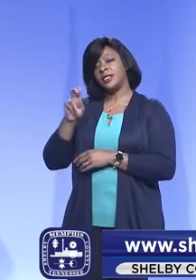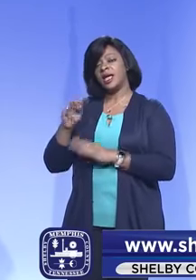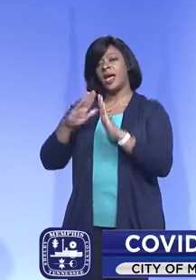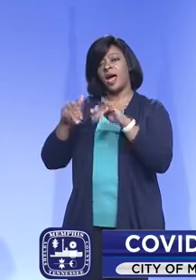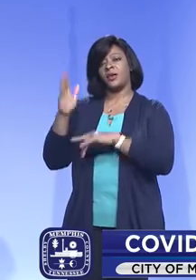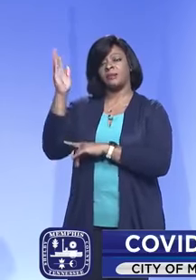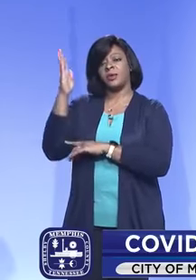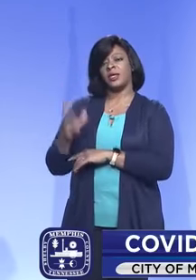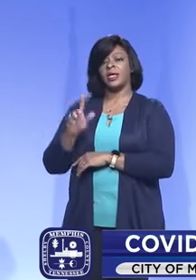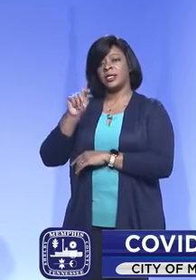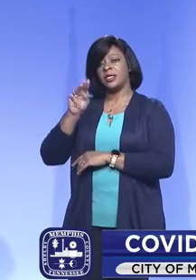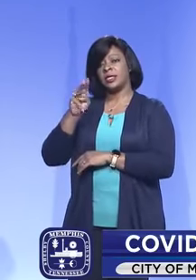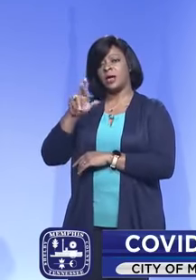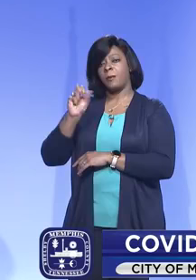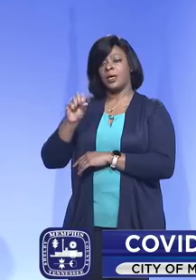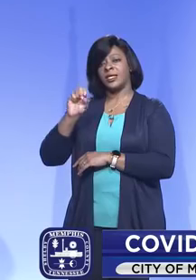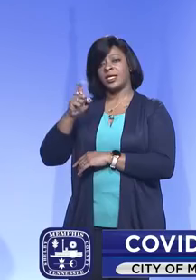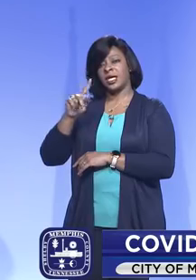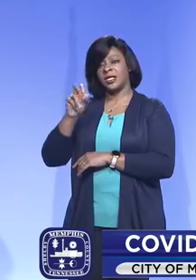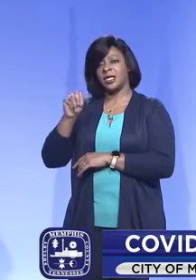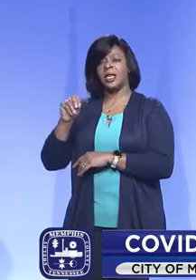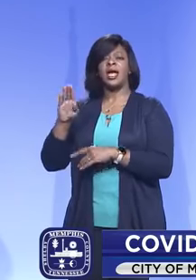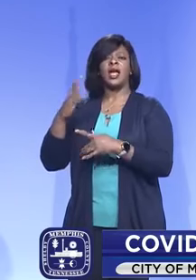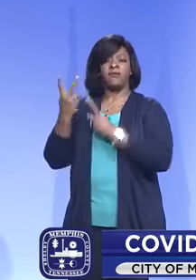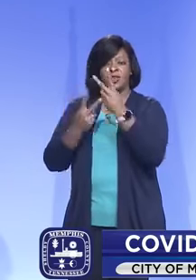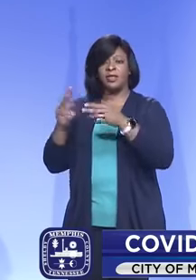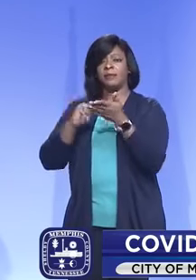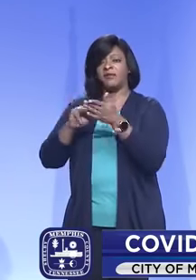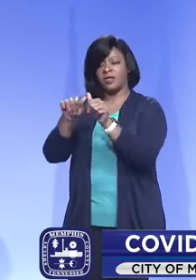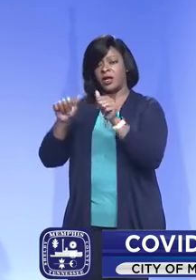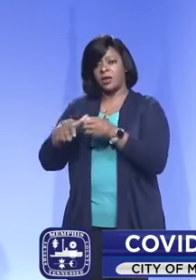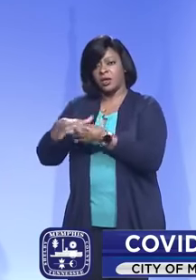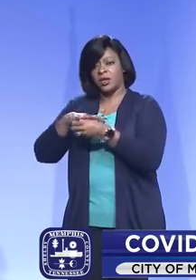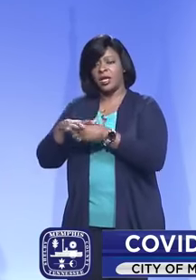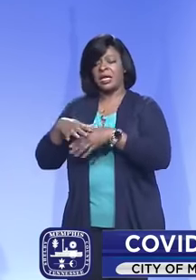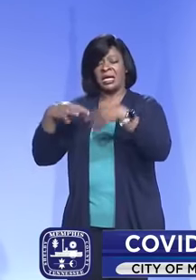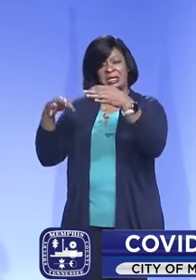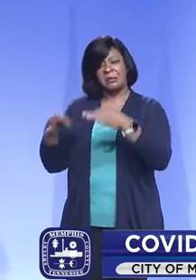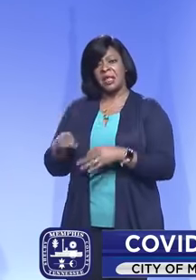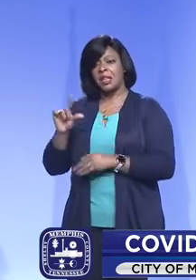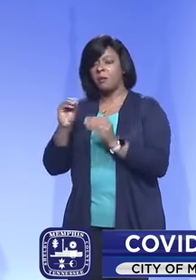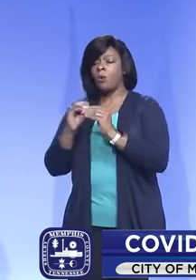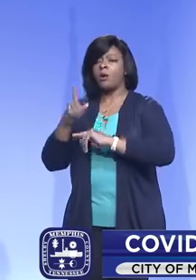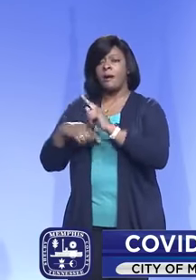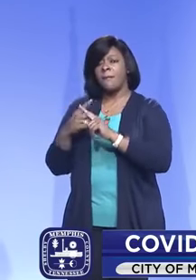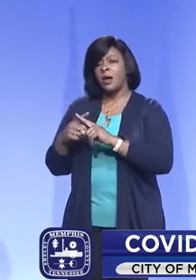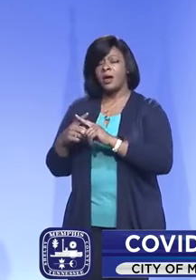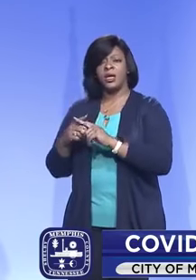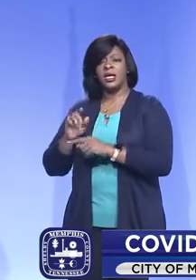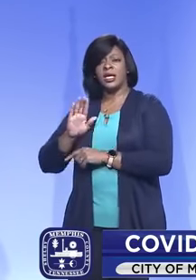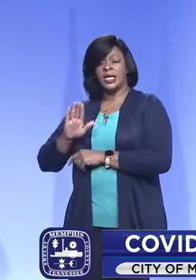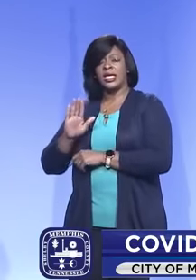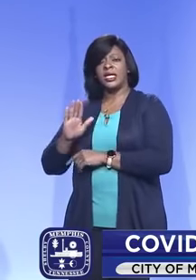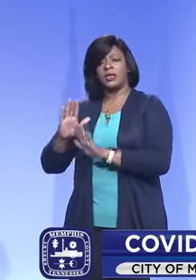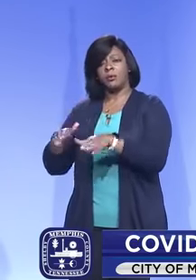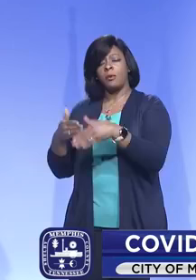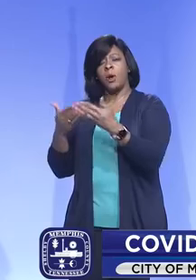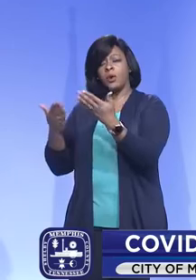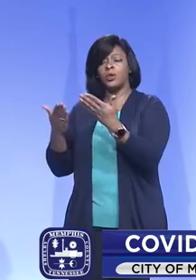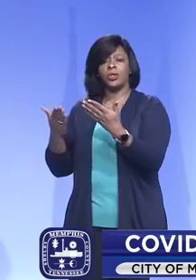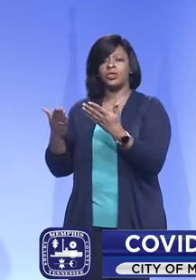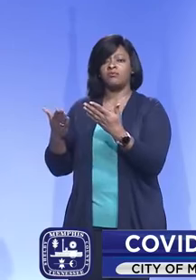Cameron Sexton visited the Memphis area yesterday and explained a little bit more about his proposal